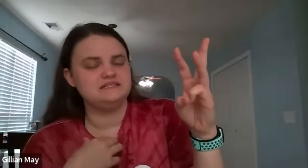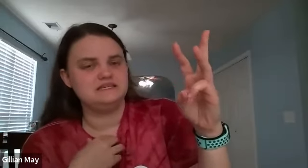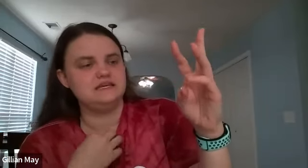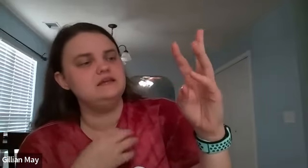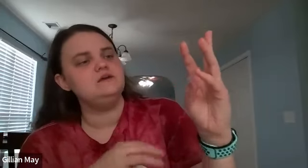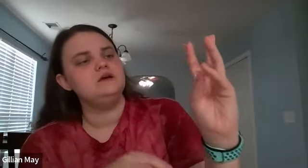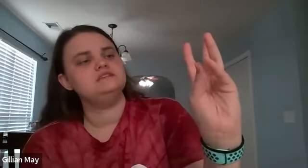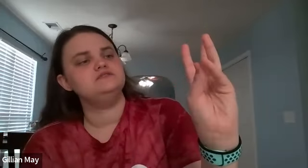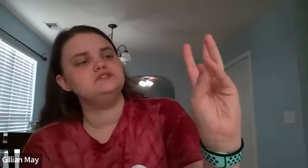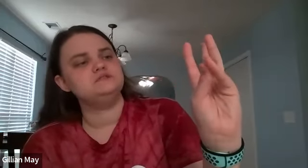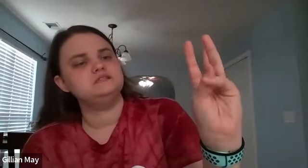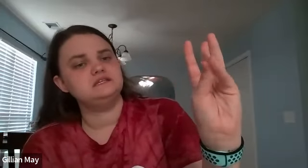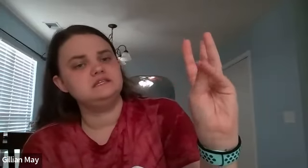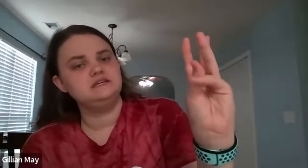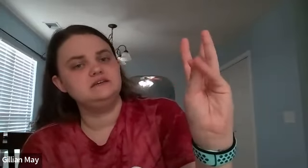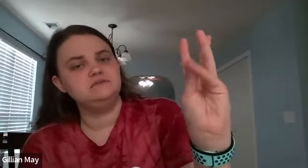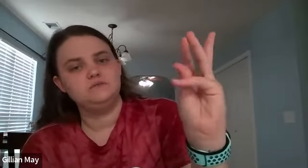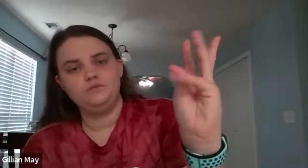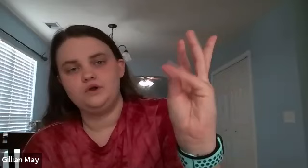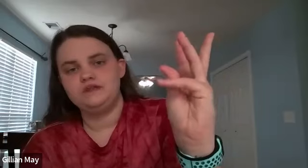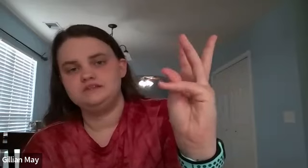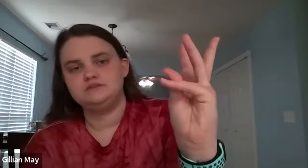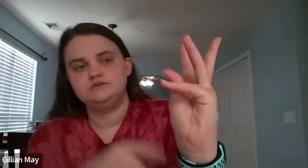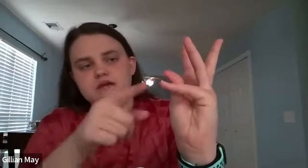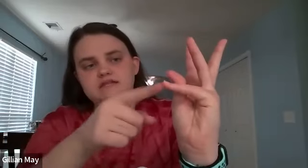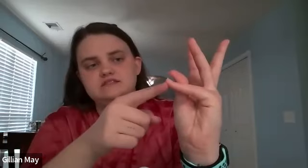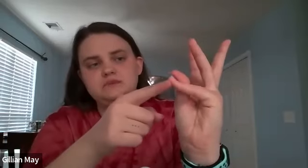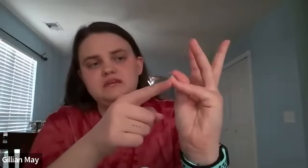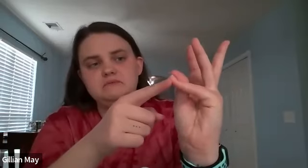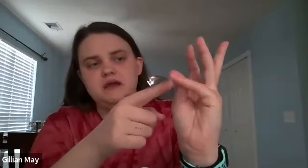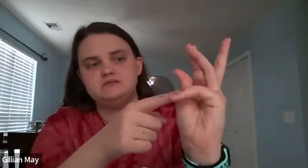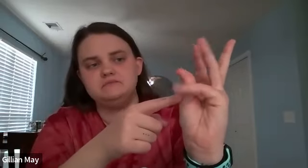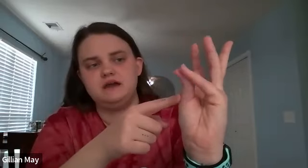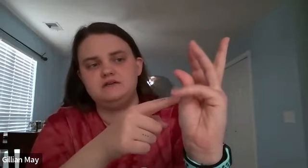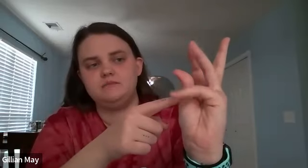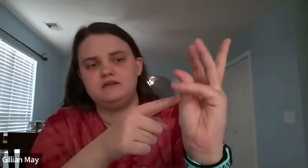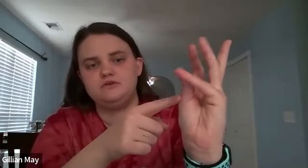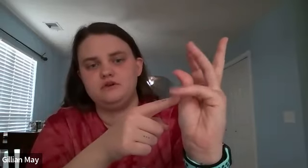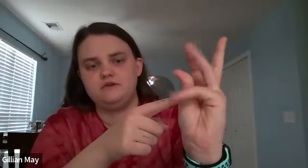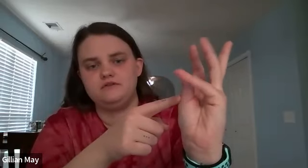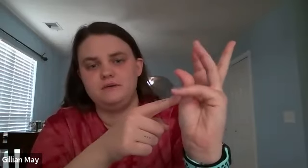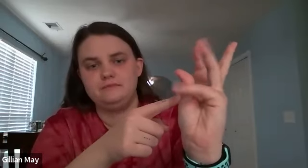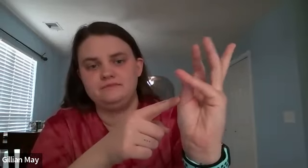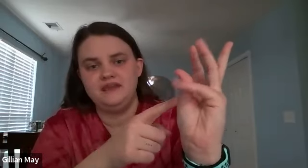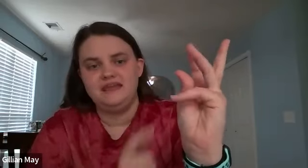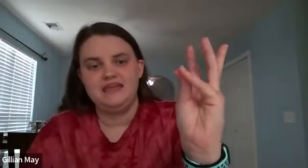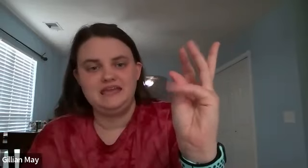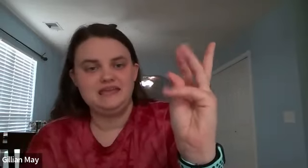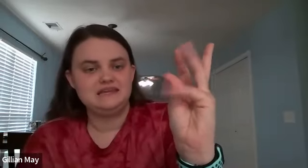see it, is they'll do 16 where it's their pinky bouncing back, going back and forth on their thumb. It